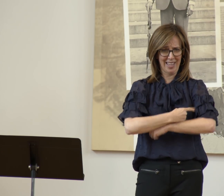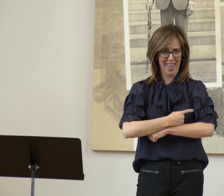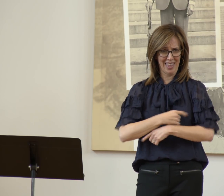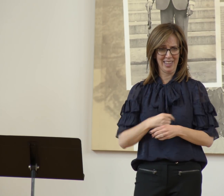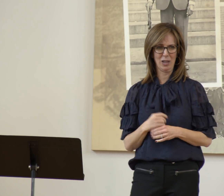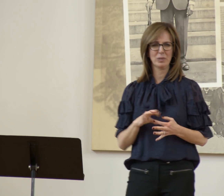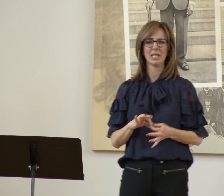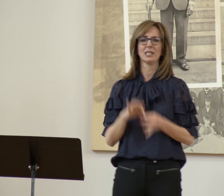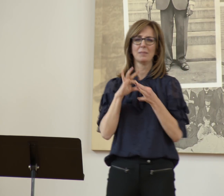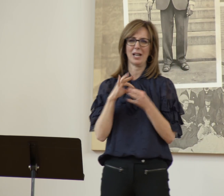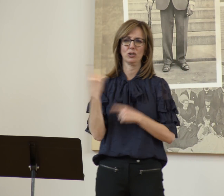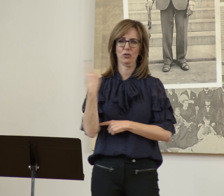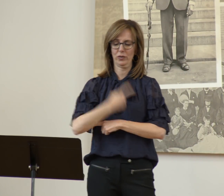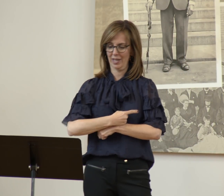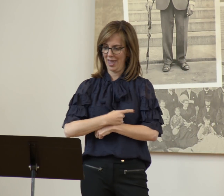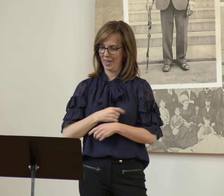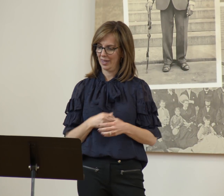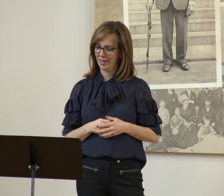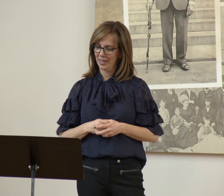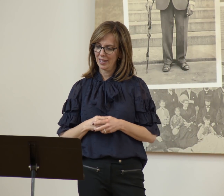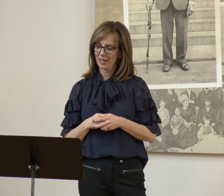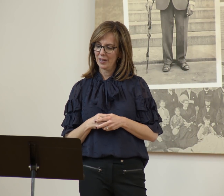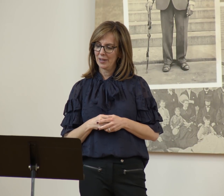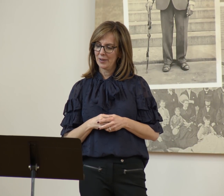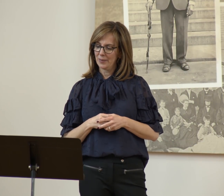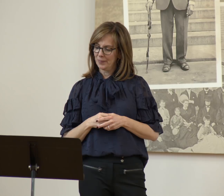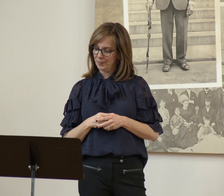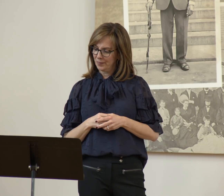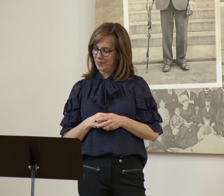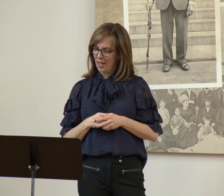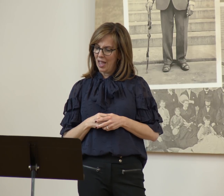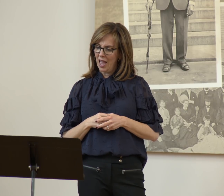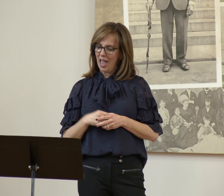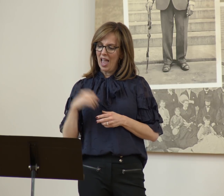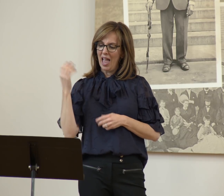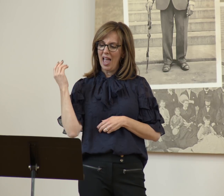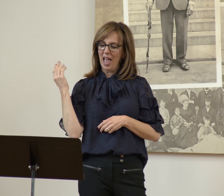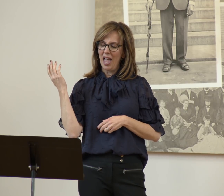came to be with him for that day, that special day that we named the building after him.